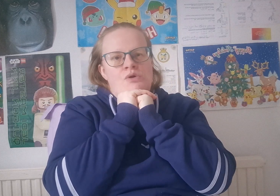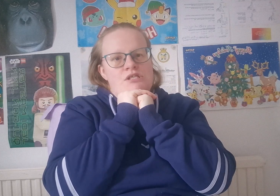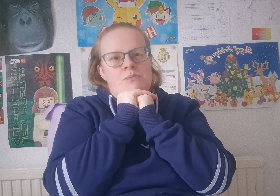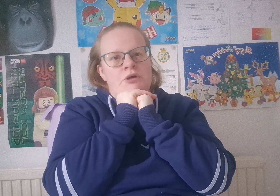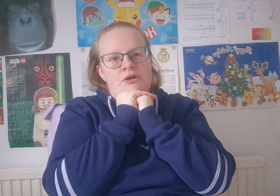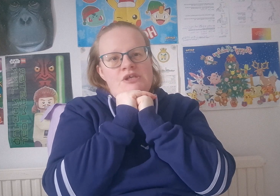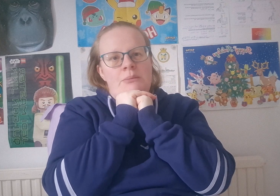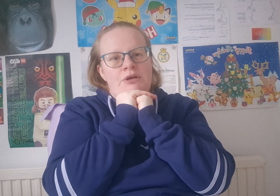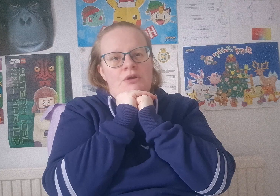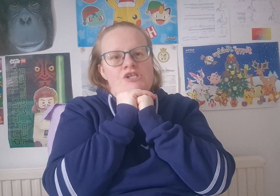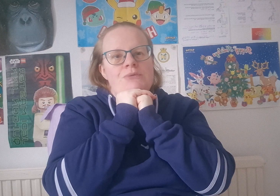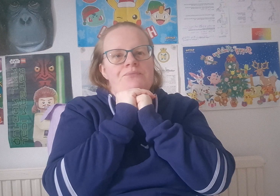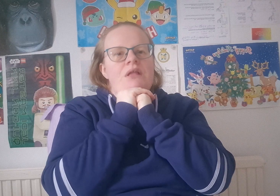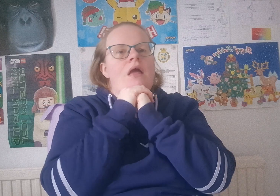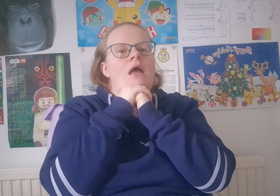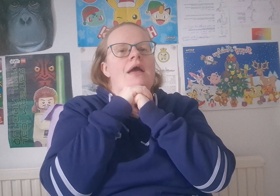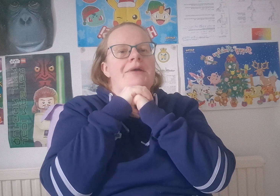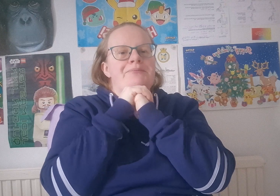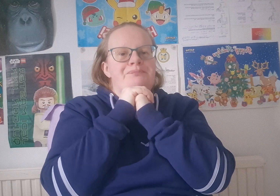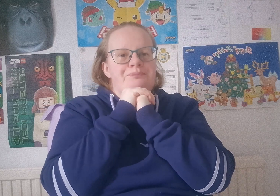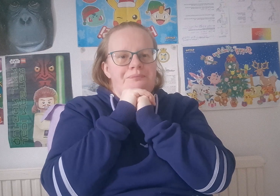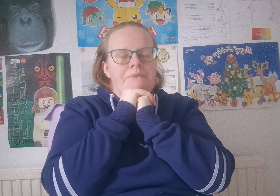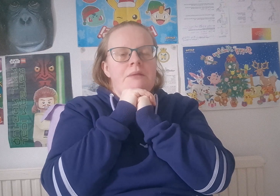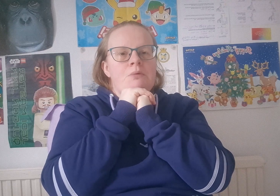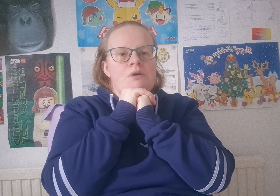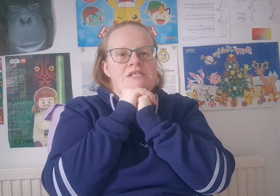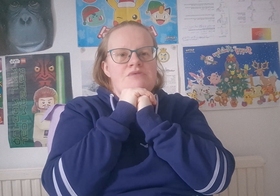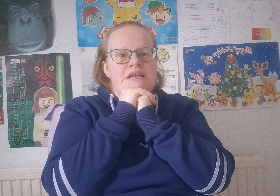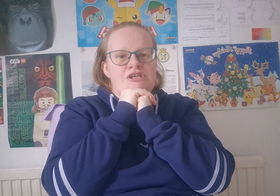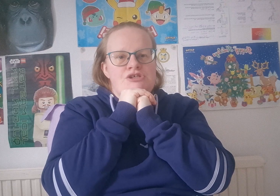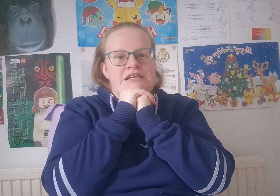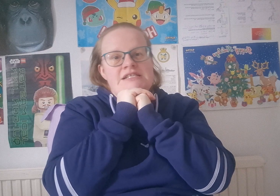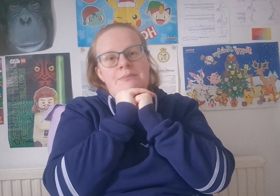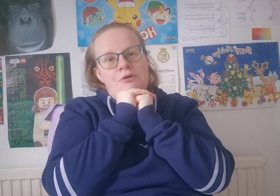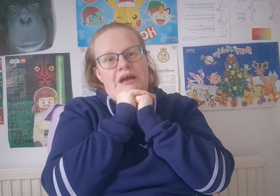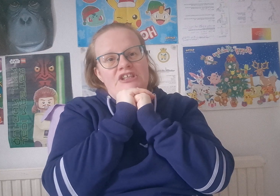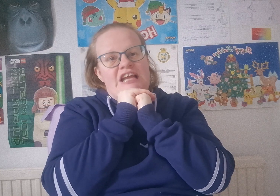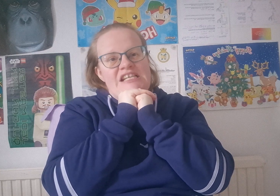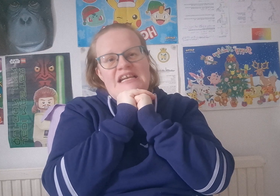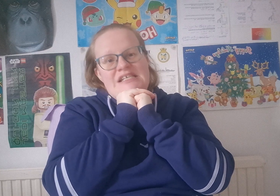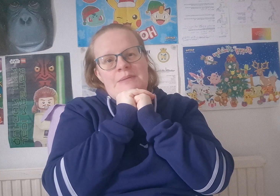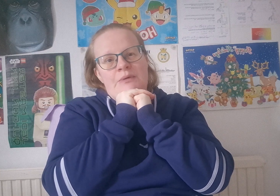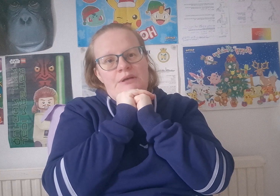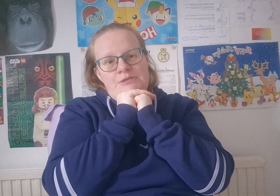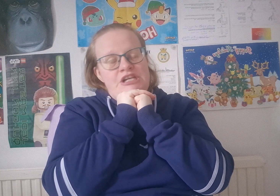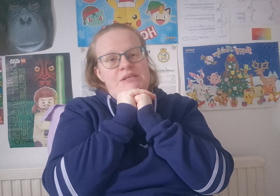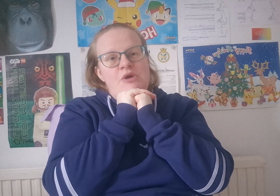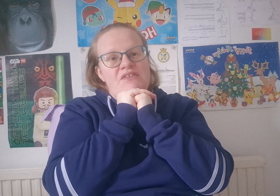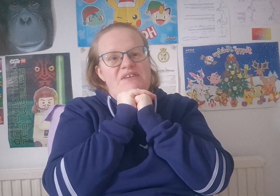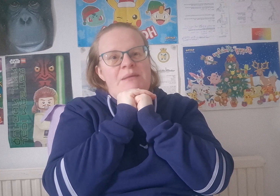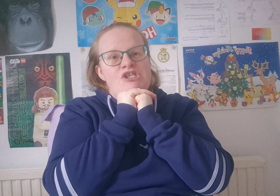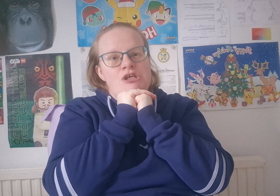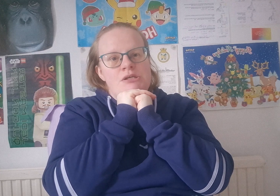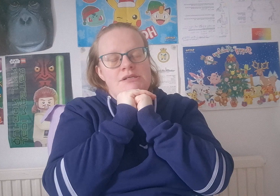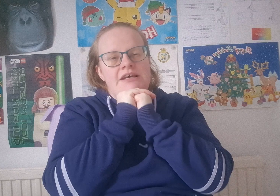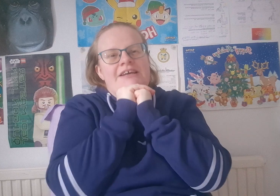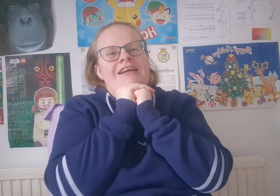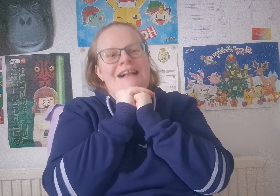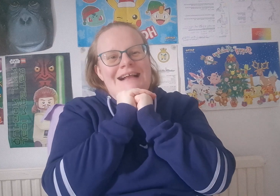a spoiler, it's common knowledge. But what is really interesting is the book actually has less about William Shakespeare. He's not even mentioned